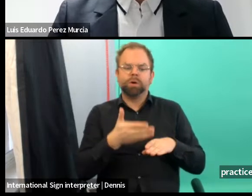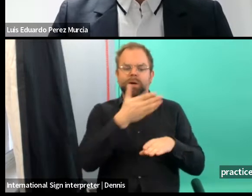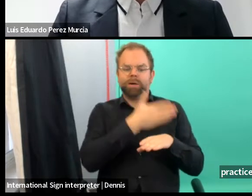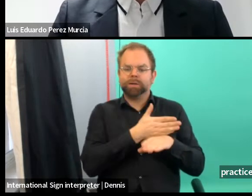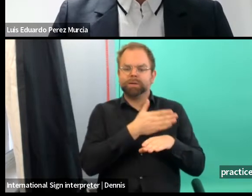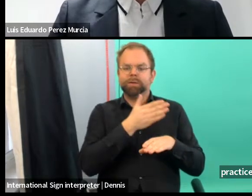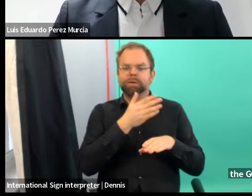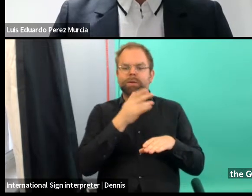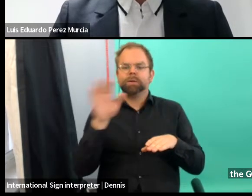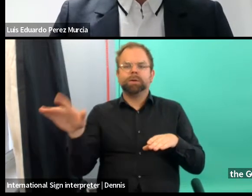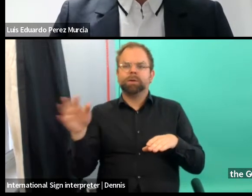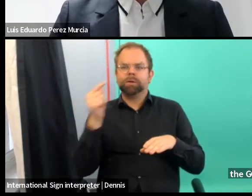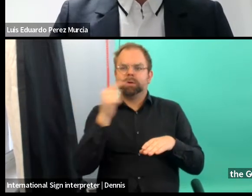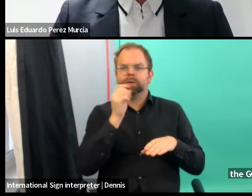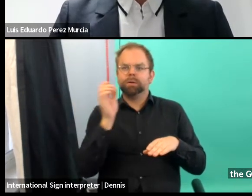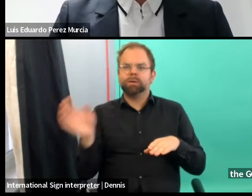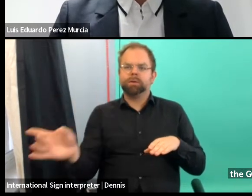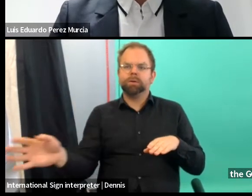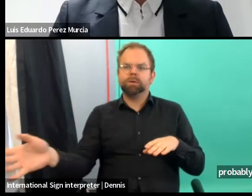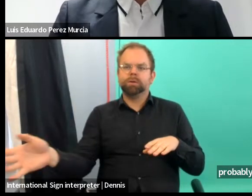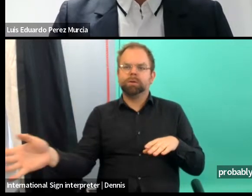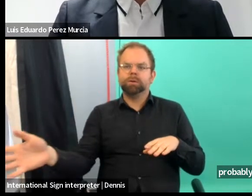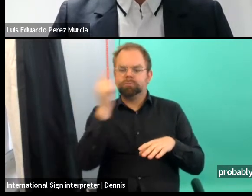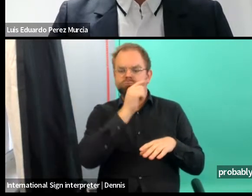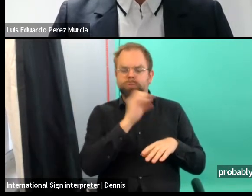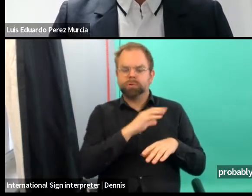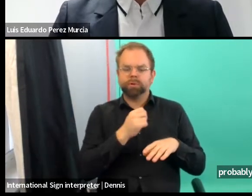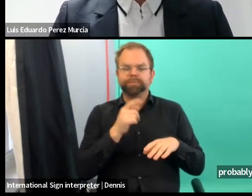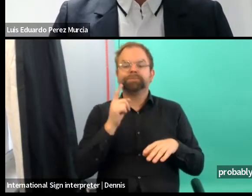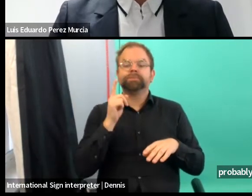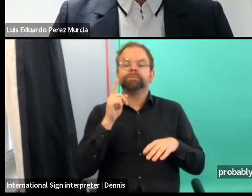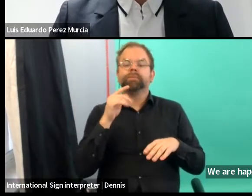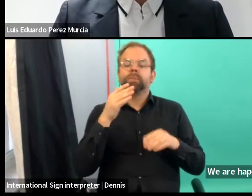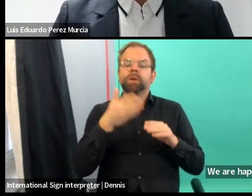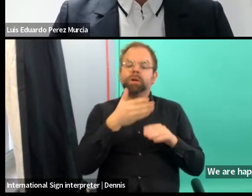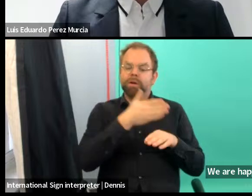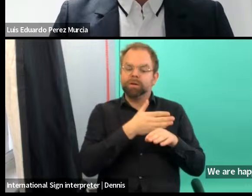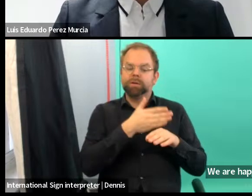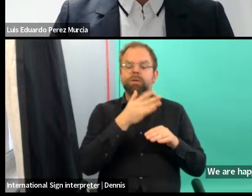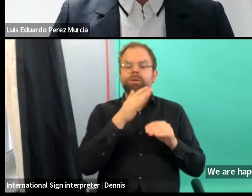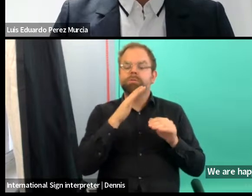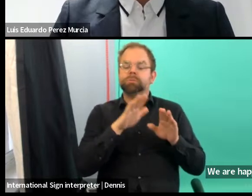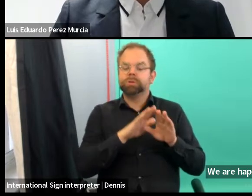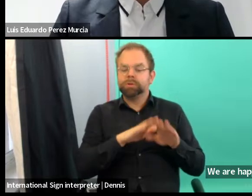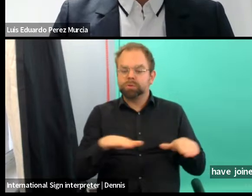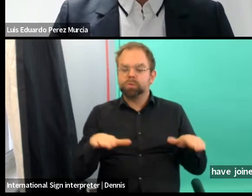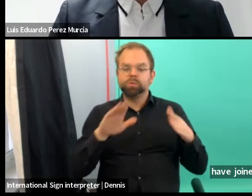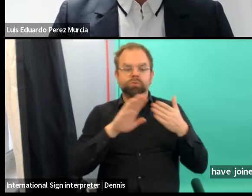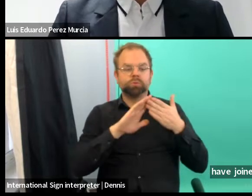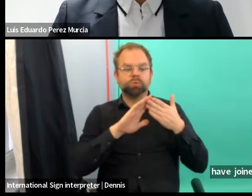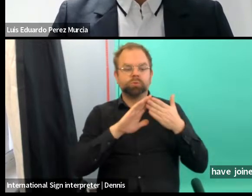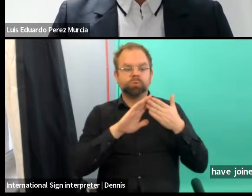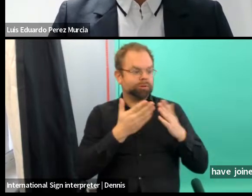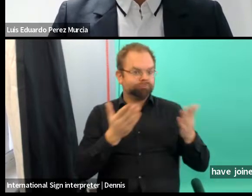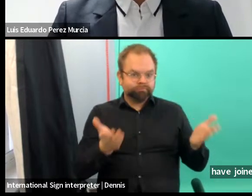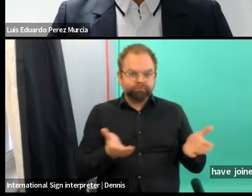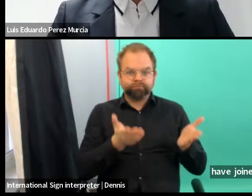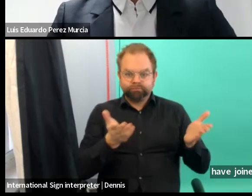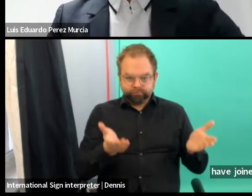we are happy to announce that we have joined forces with the GCE US, and we will be working